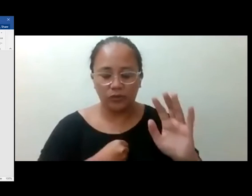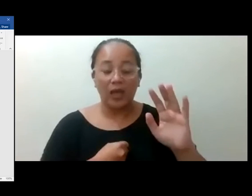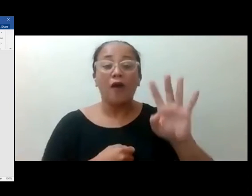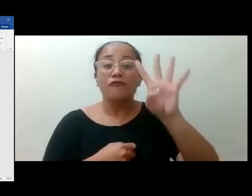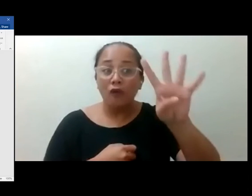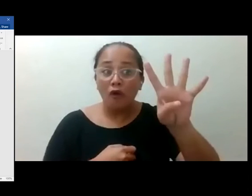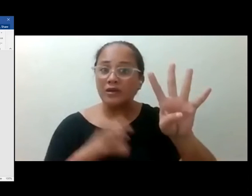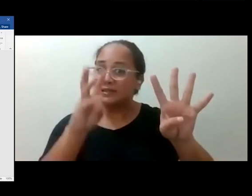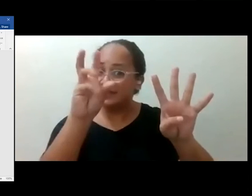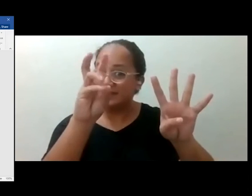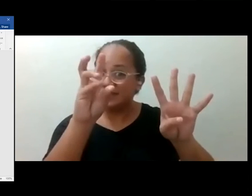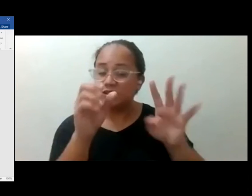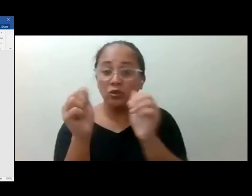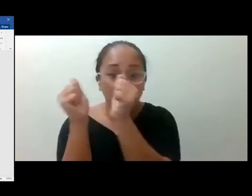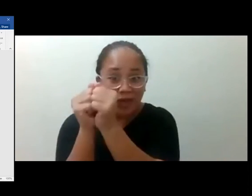together.